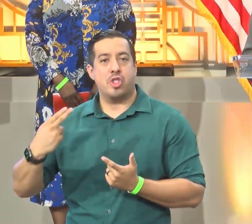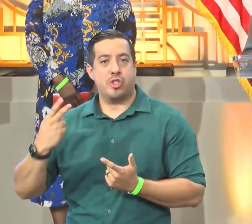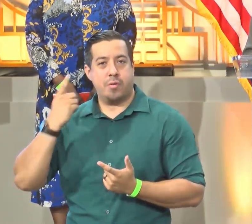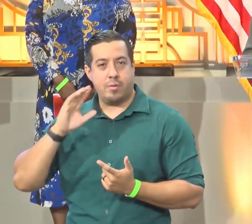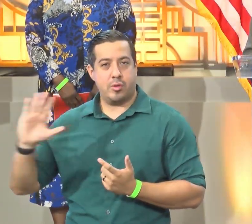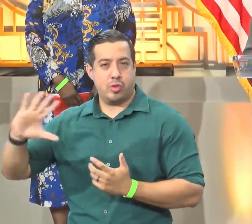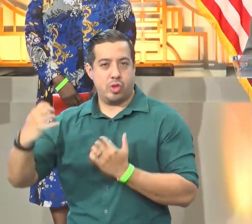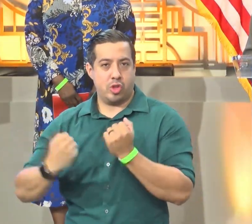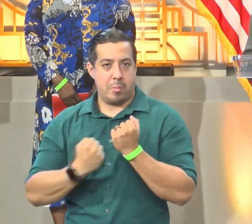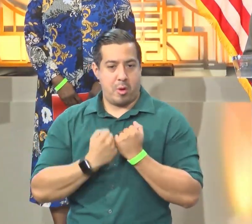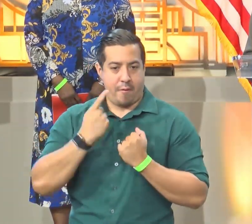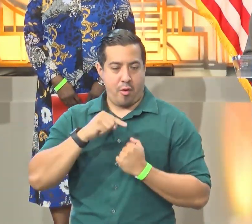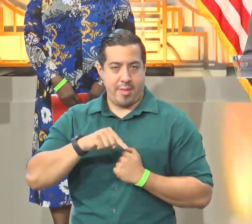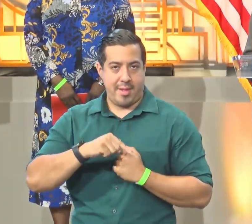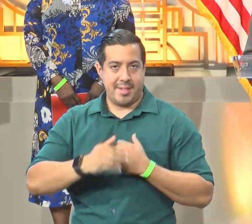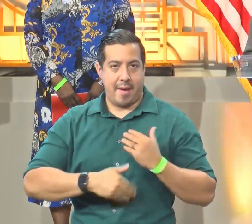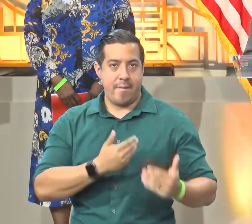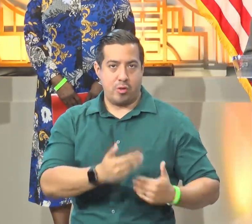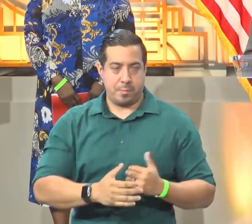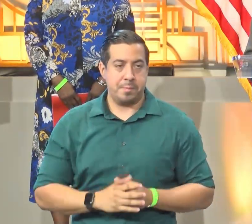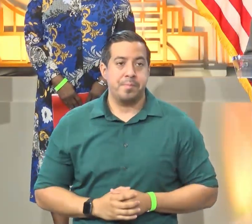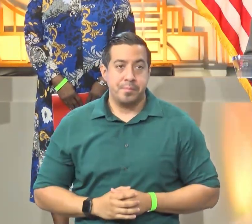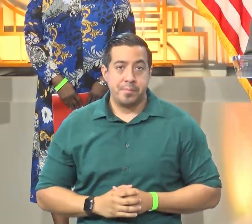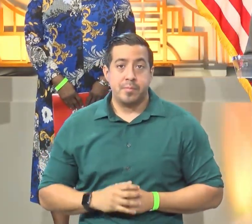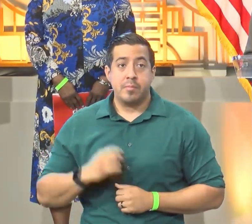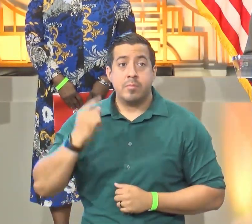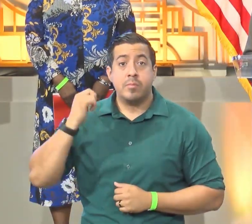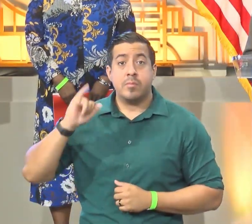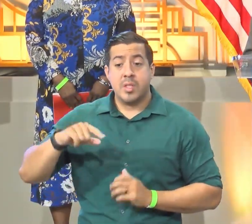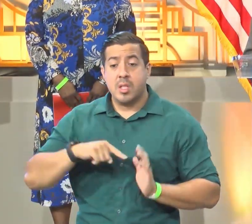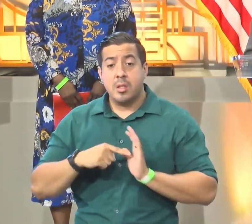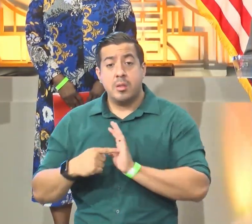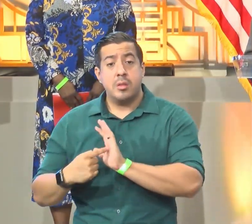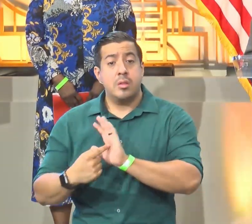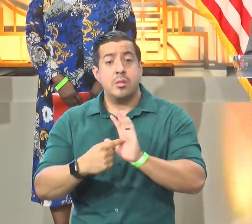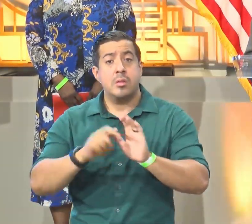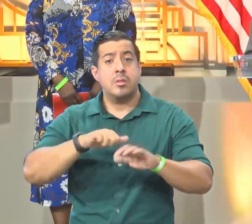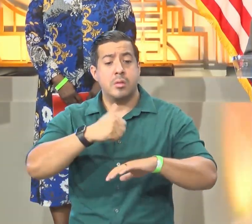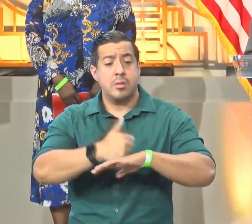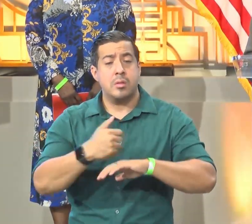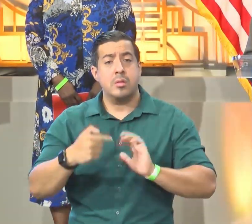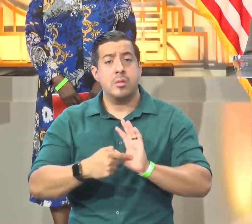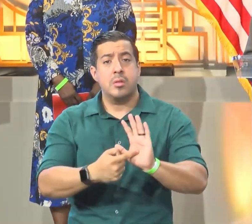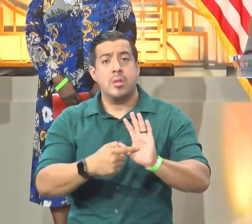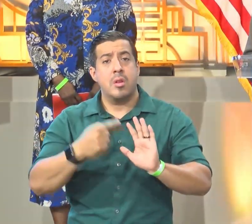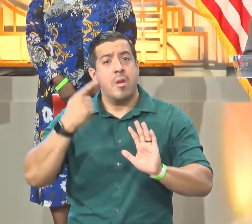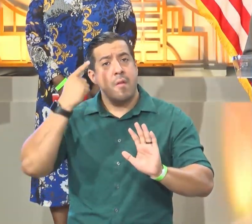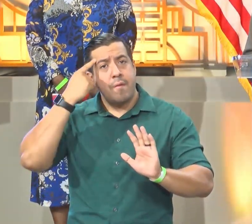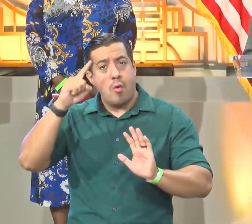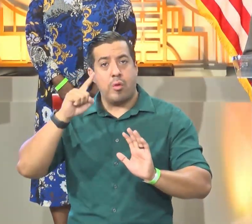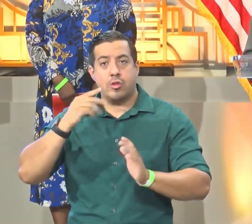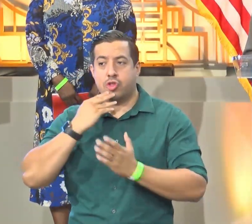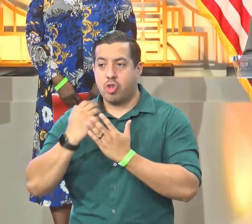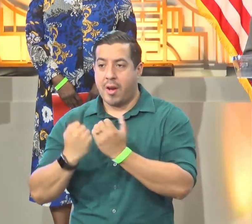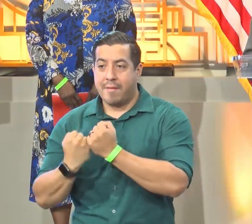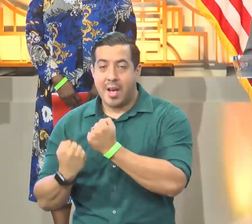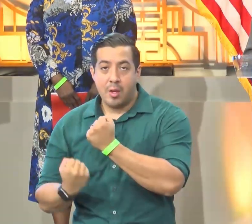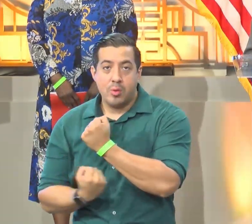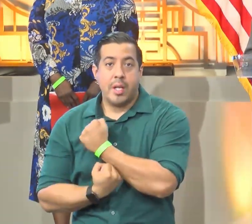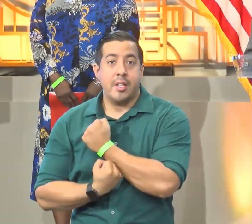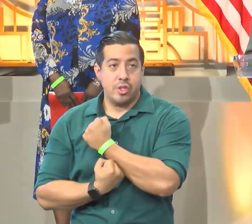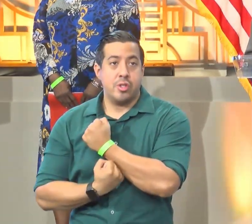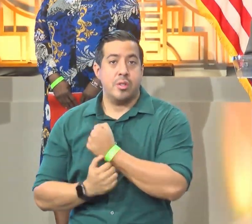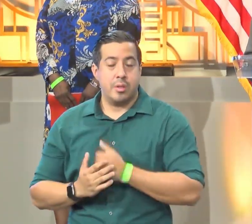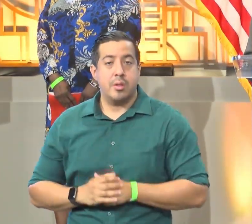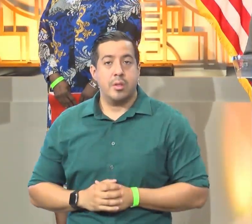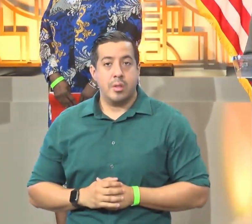for their support of this effort. This blueprint builds on the great work done by the foundation after the